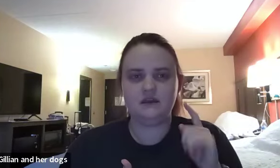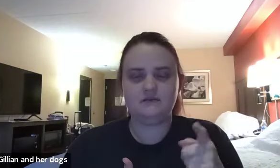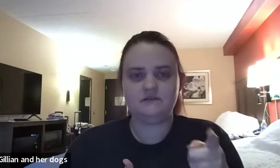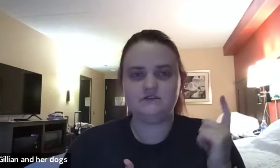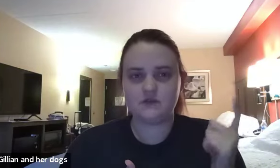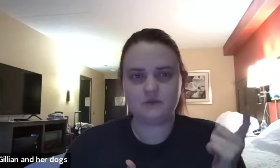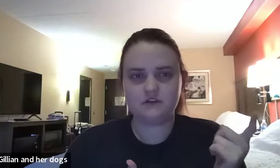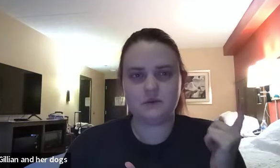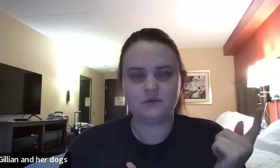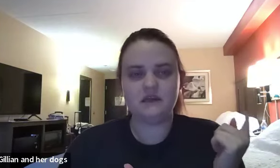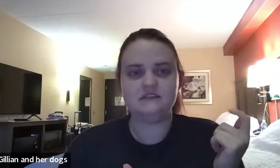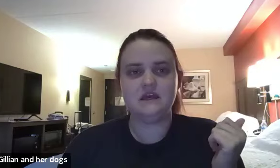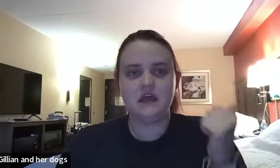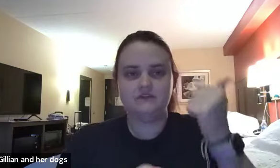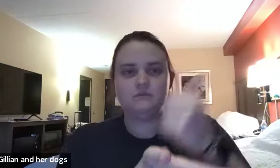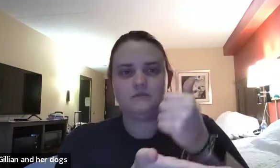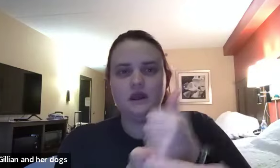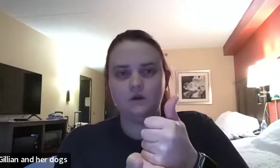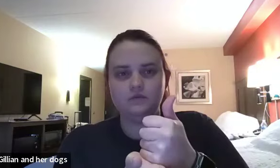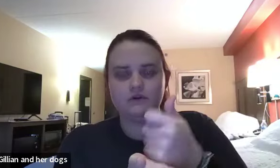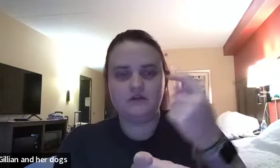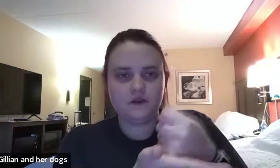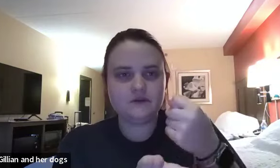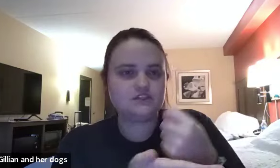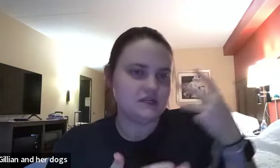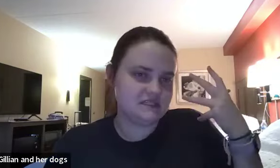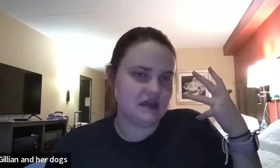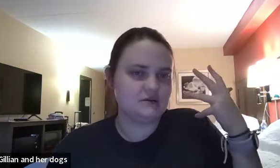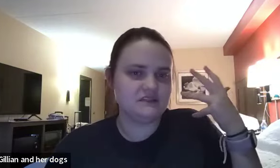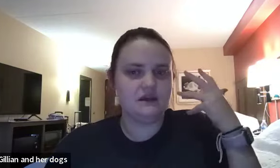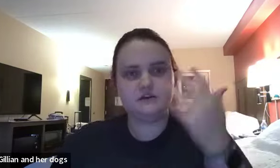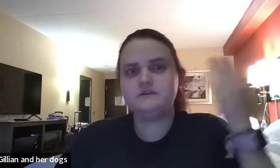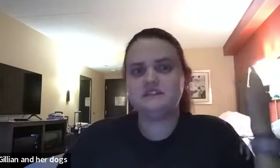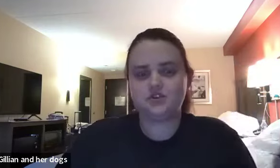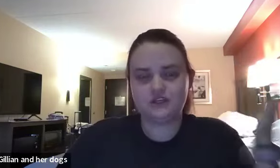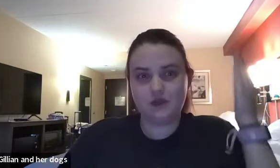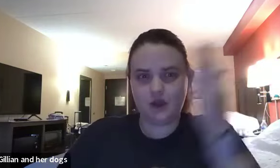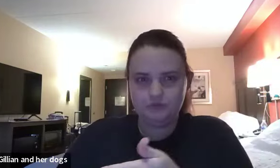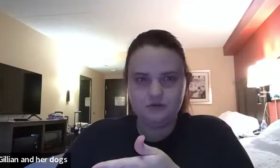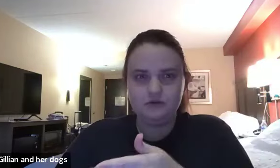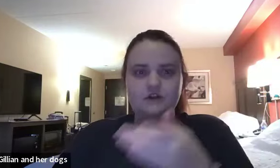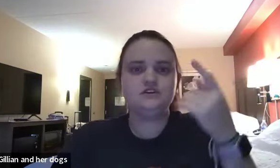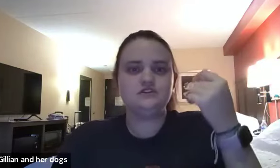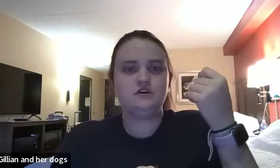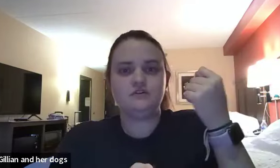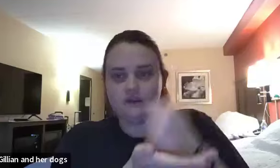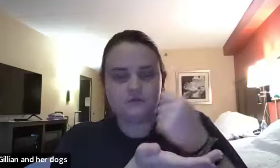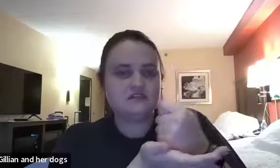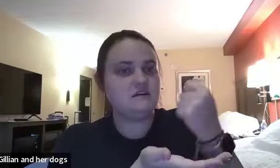give advice for that one to remember is if you remember help. I always think a therapist is trying to help you. So therapy is there to